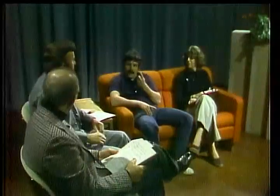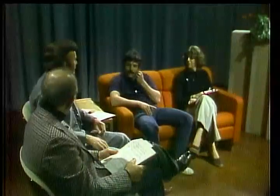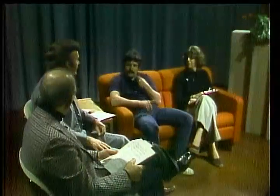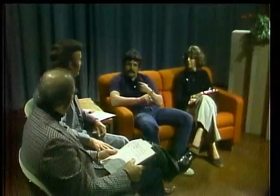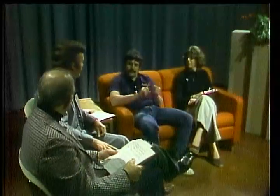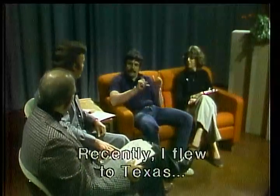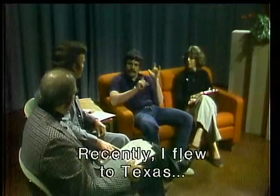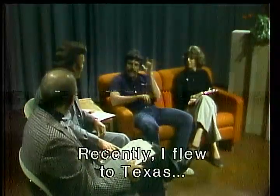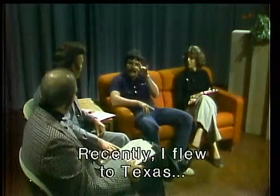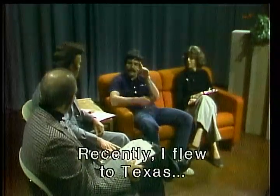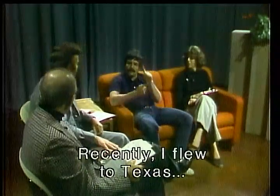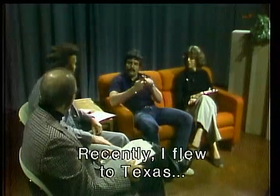I do.